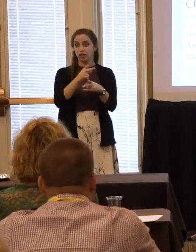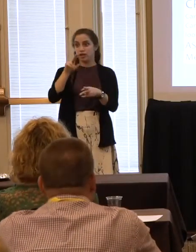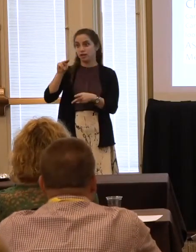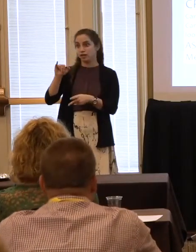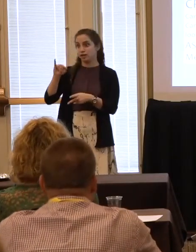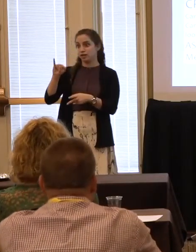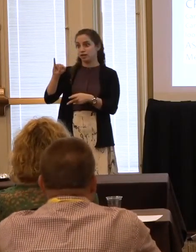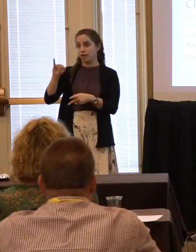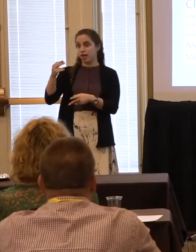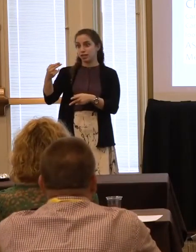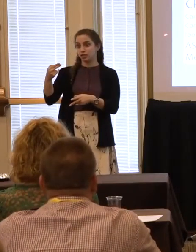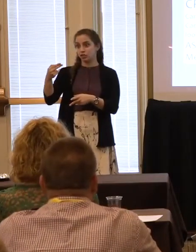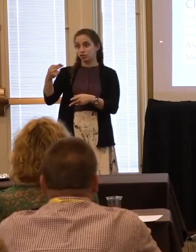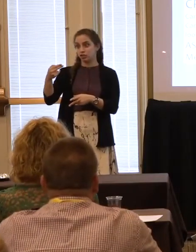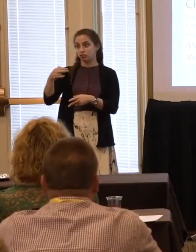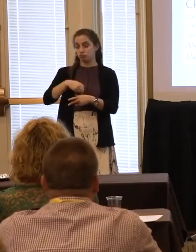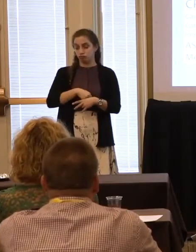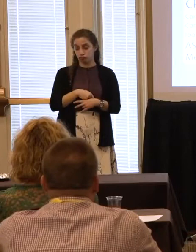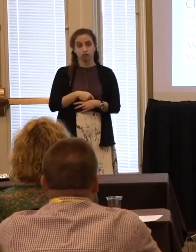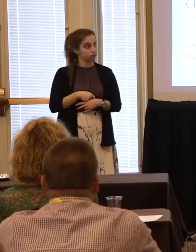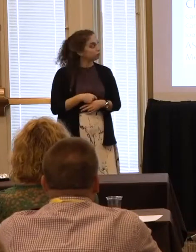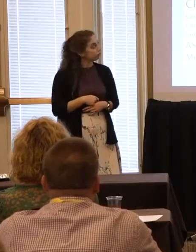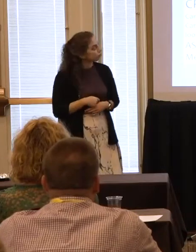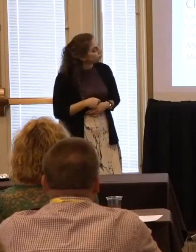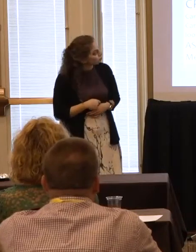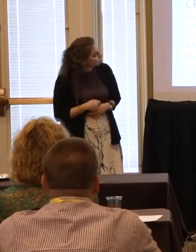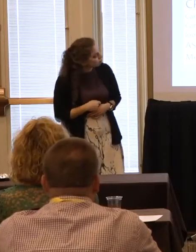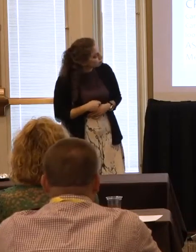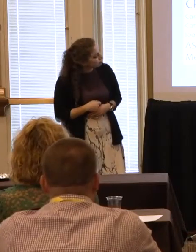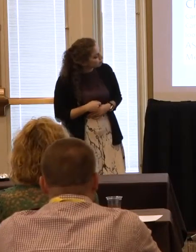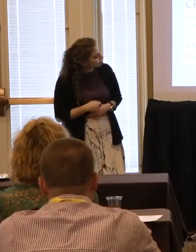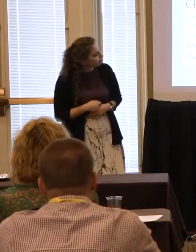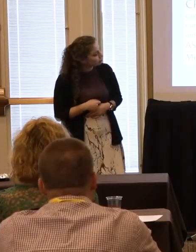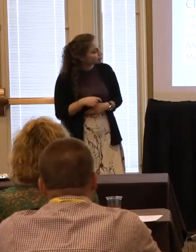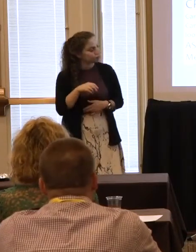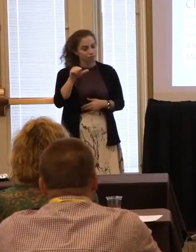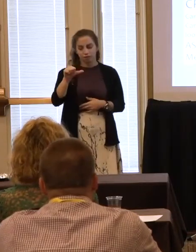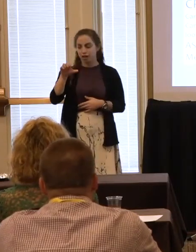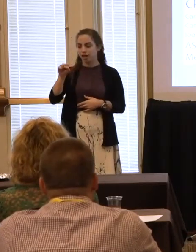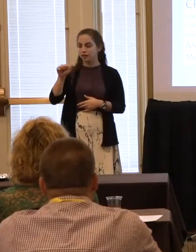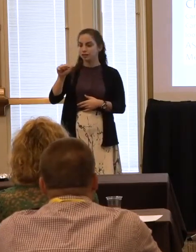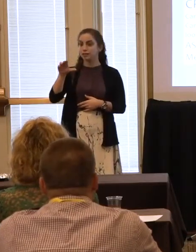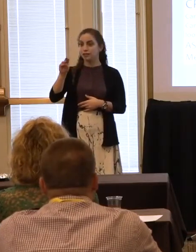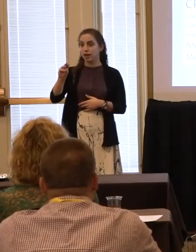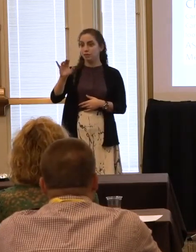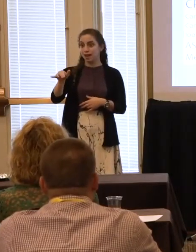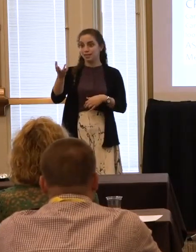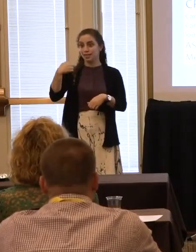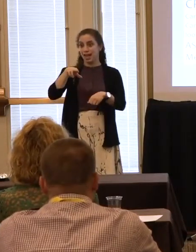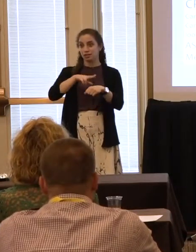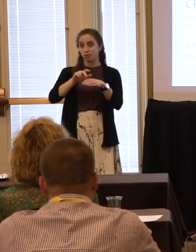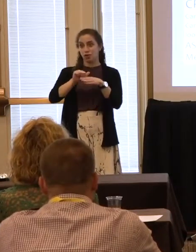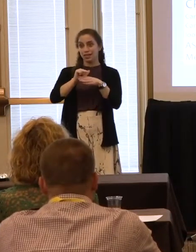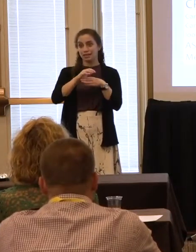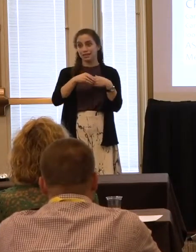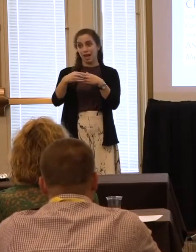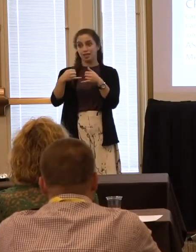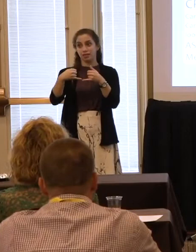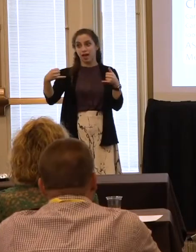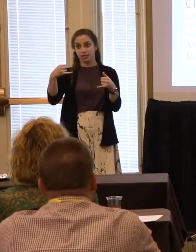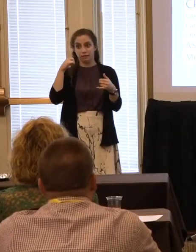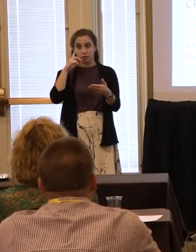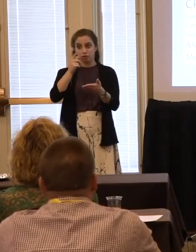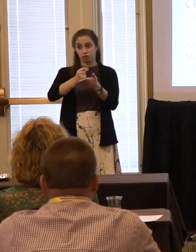or NIH, and the ASAM, American Society of Addiction Medicine, the national practice guidelines for treatment of opiate use